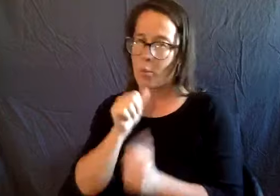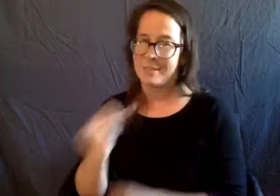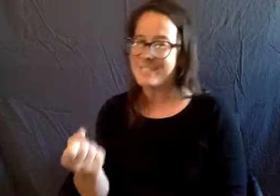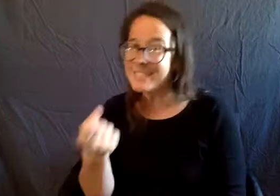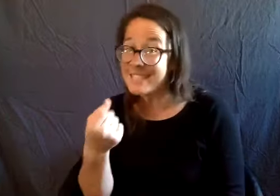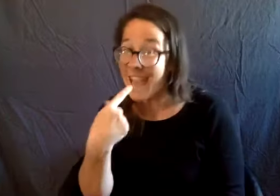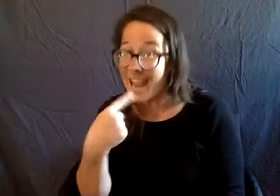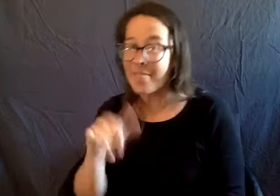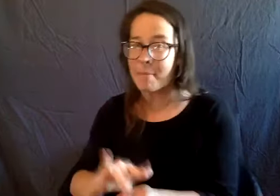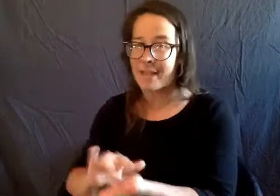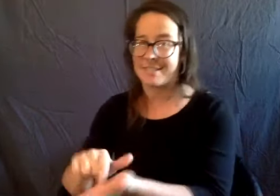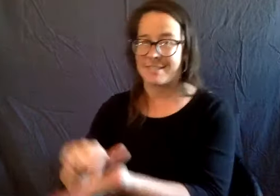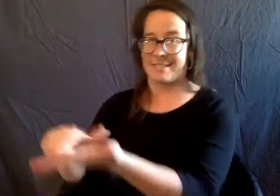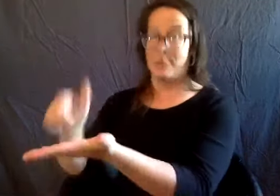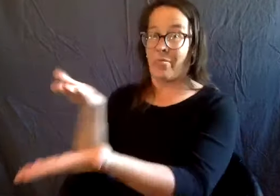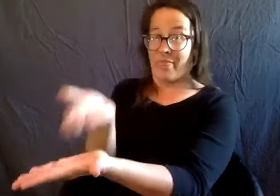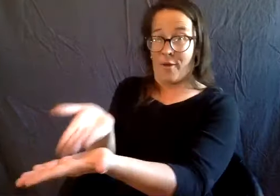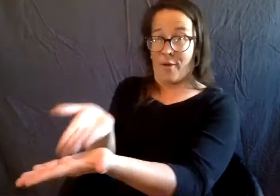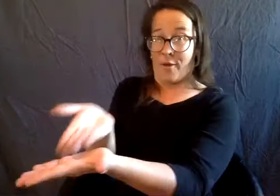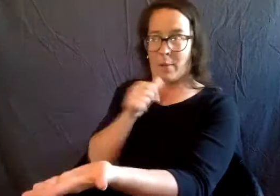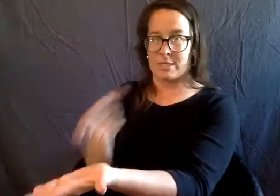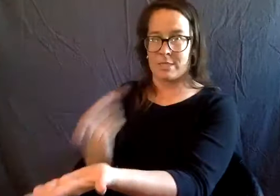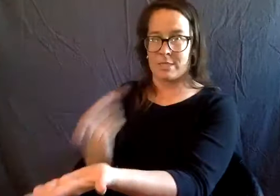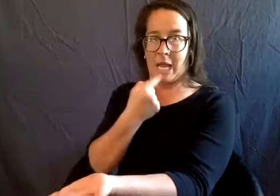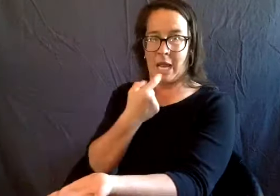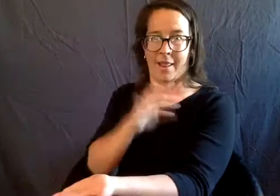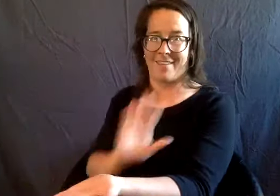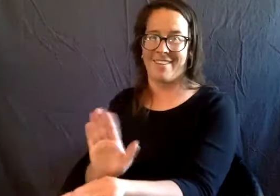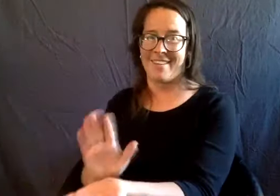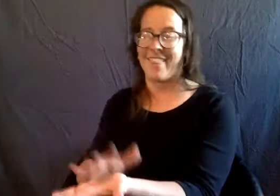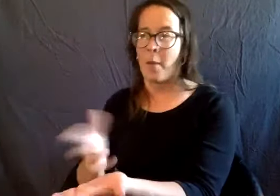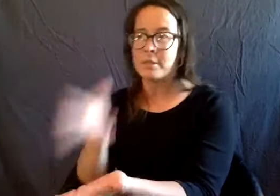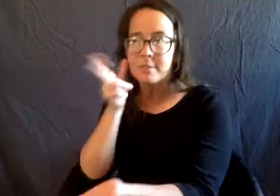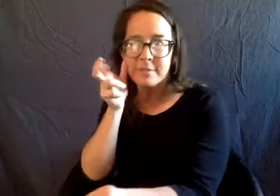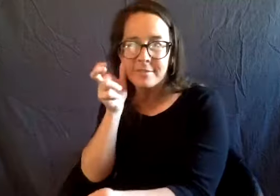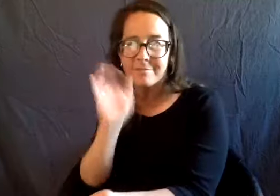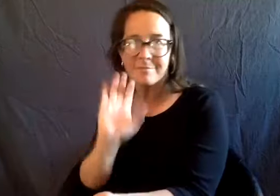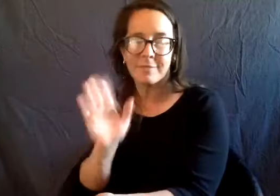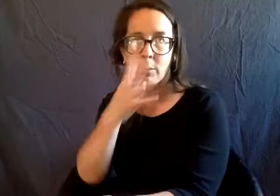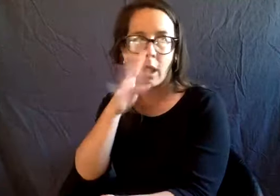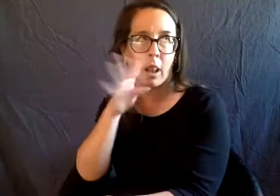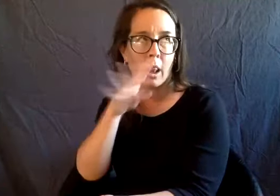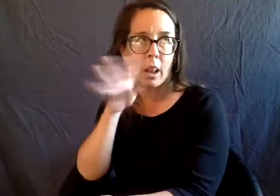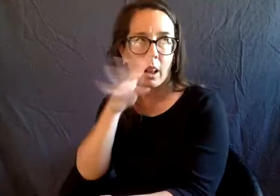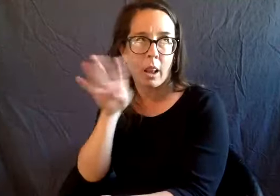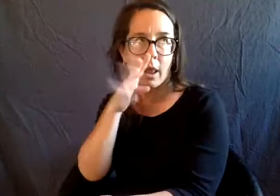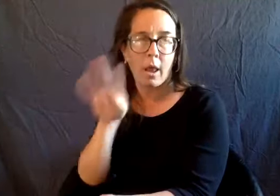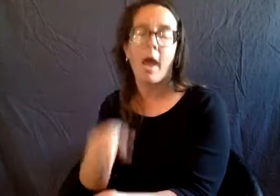taking the medicine. I didn't even want the medicine. And so when the day came on a Sunday afternoon that I was at that place where